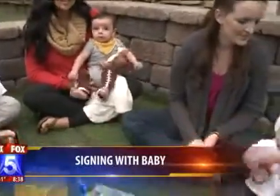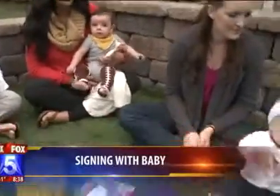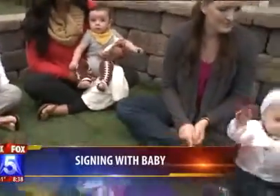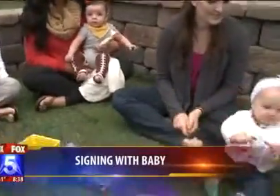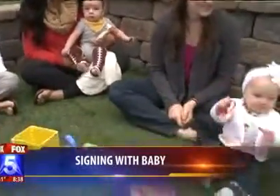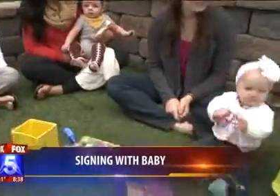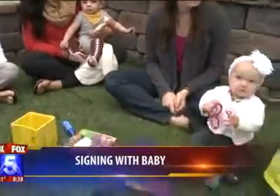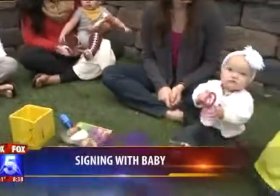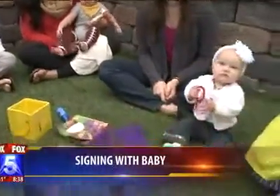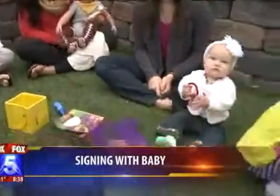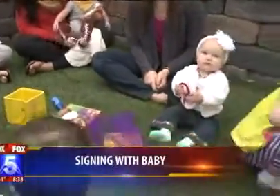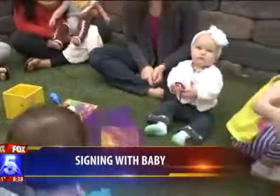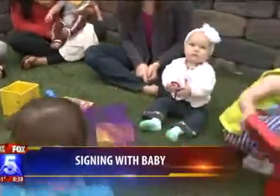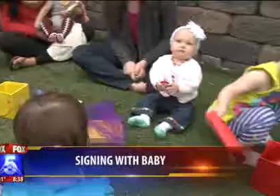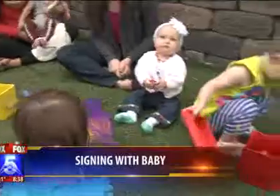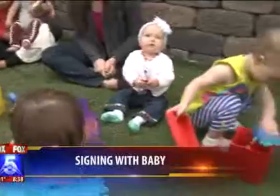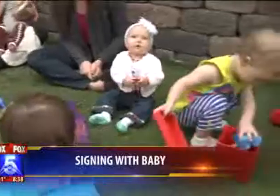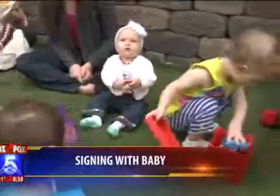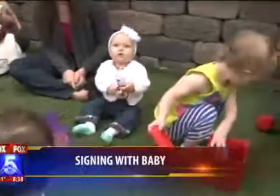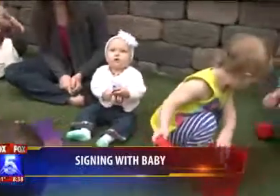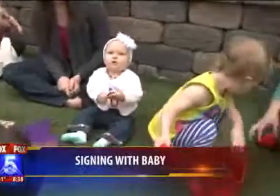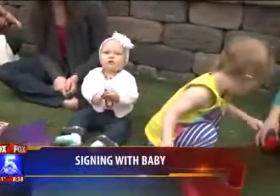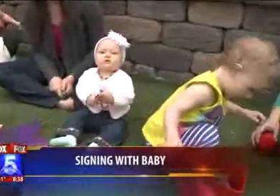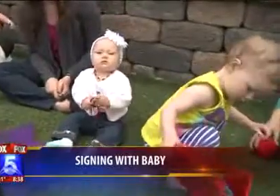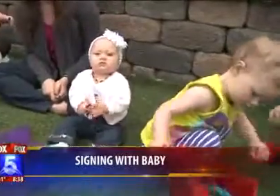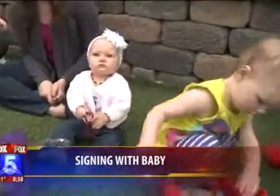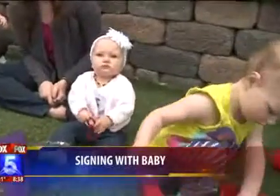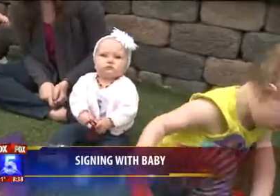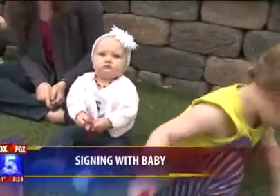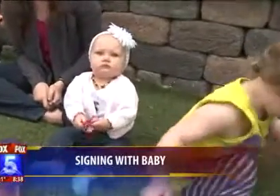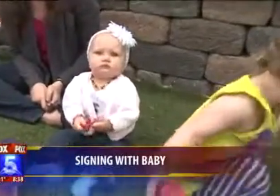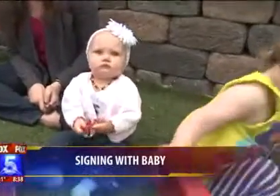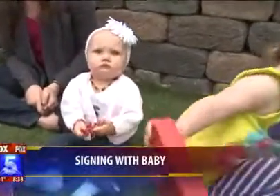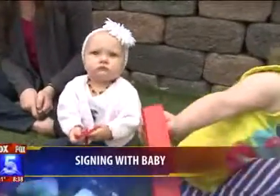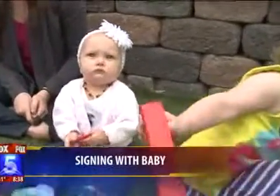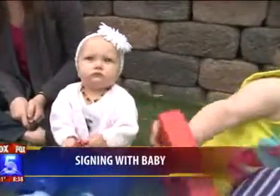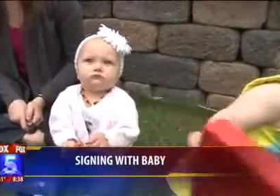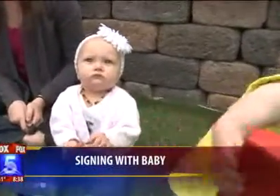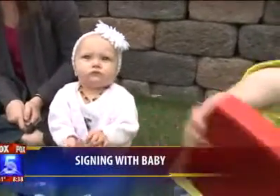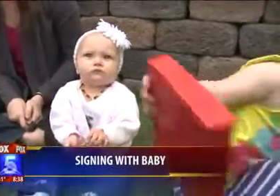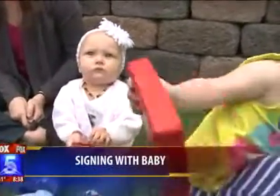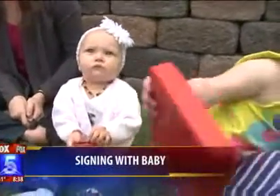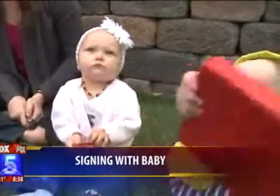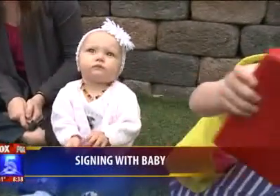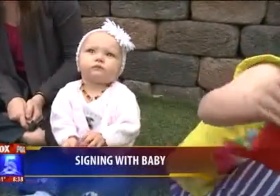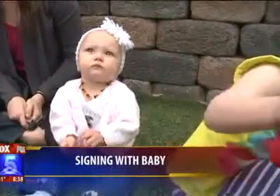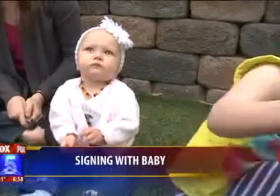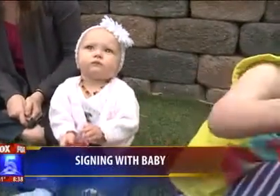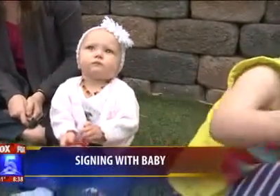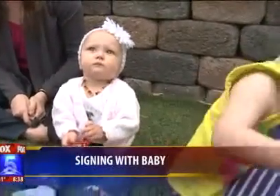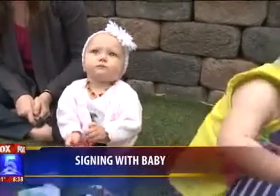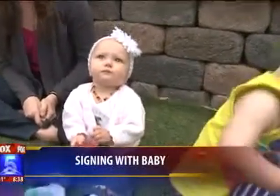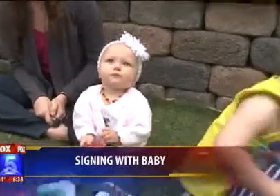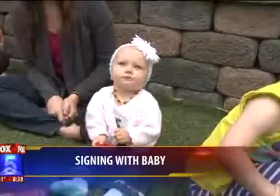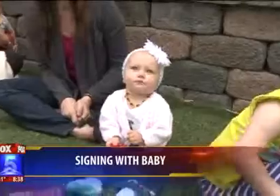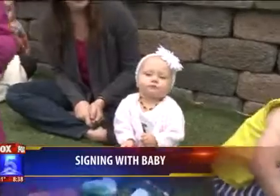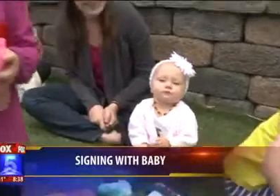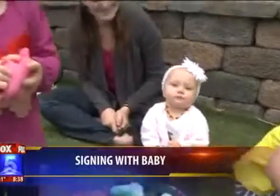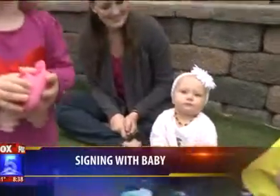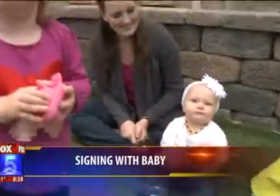too. And sign language can help them to connect both the English and the Spanish word so they have a visual point of reference. I have to